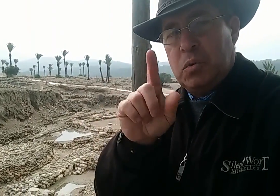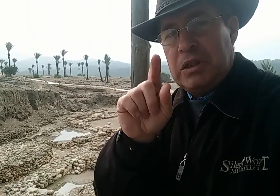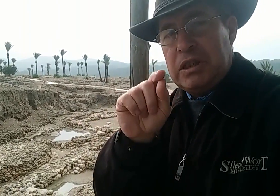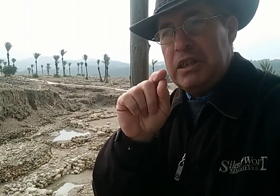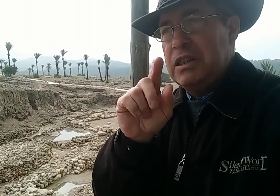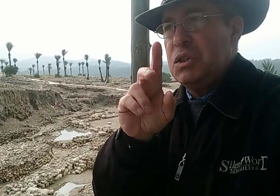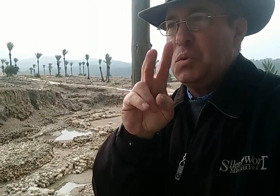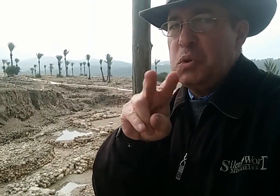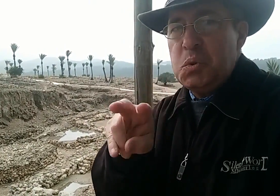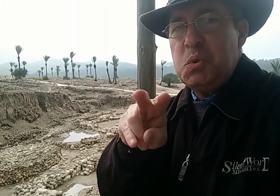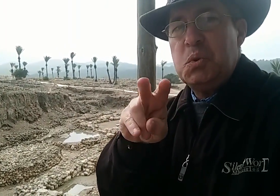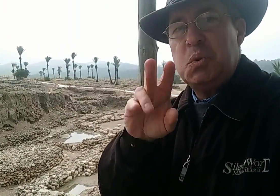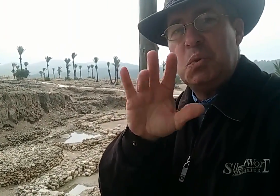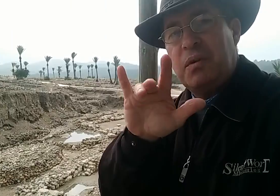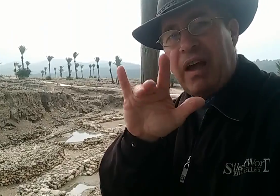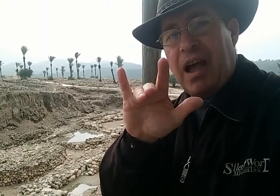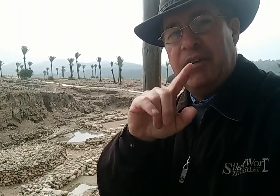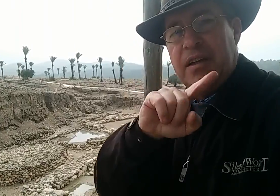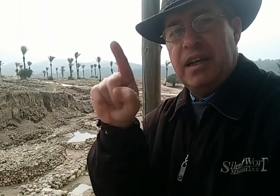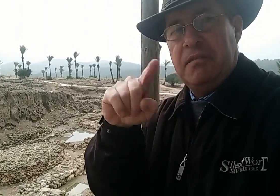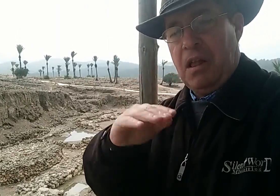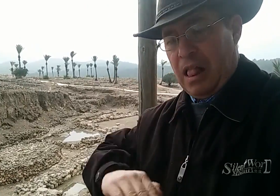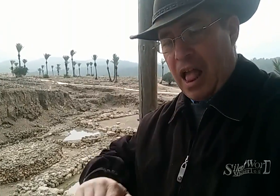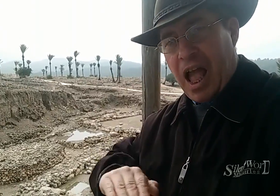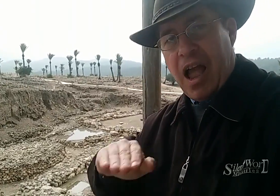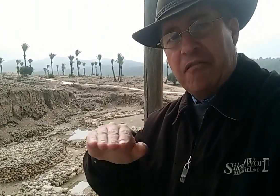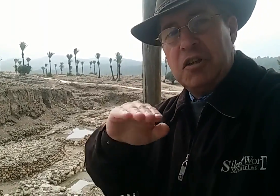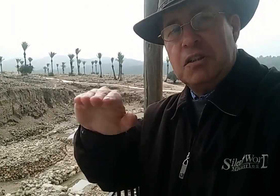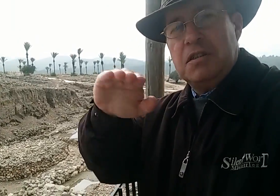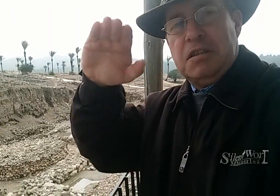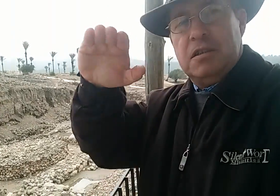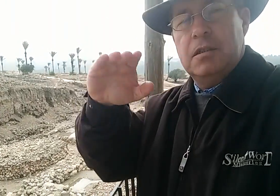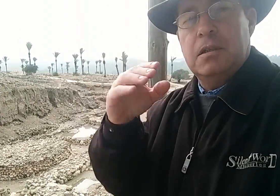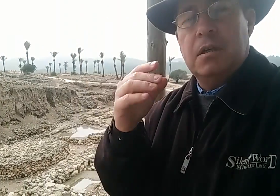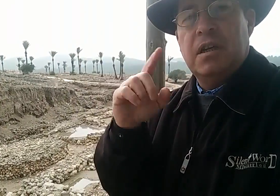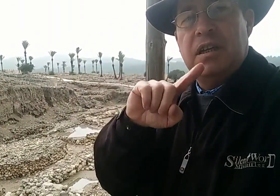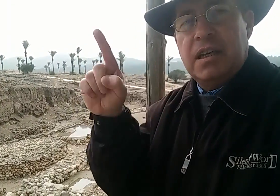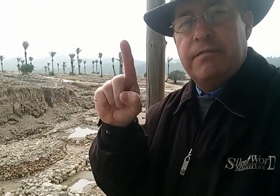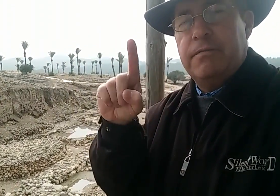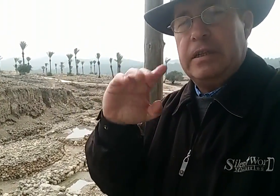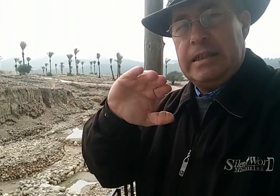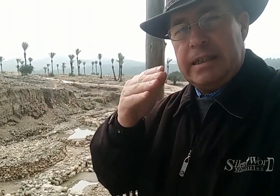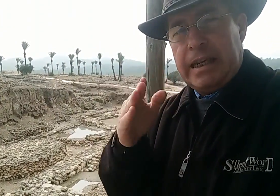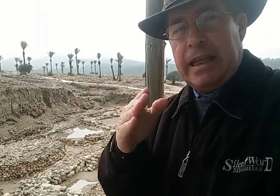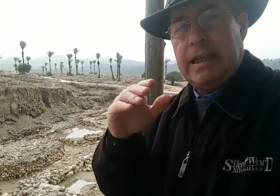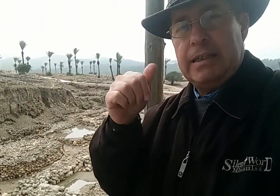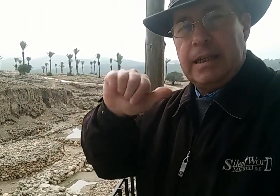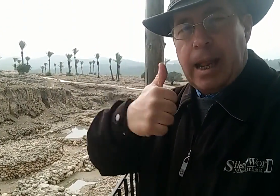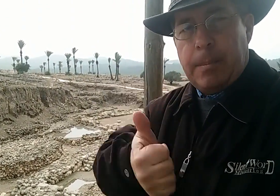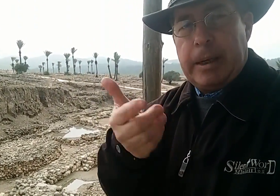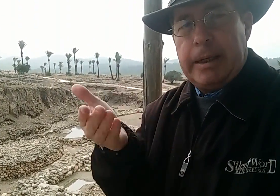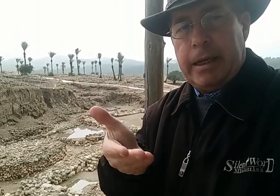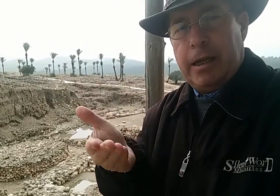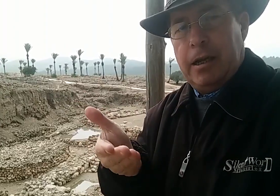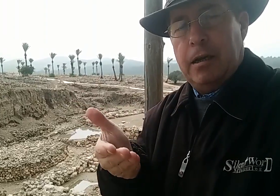of civilization, they say probably 23 to 25 different levels of civilization that have been discovered right